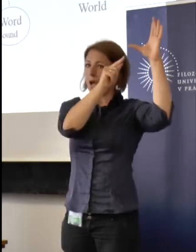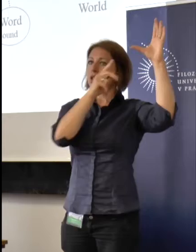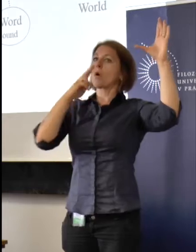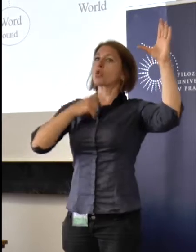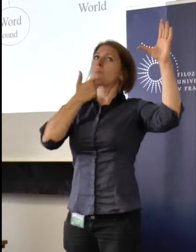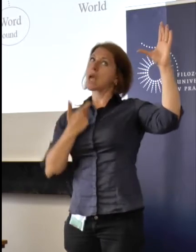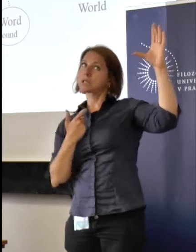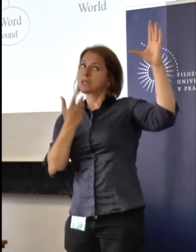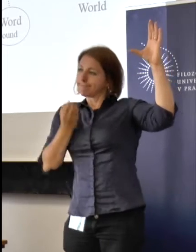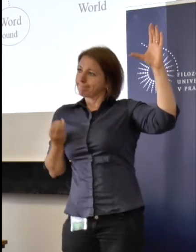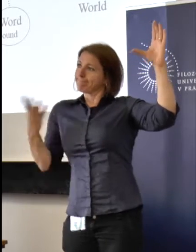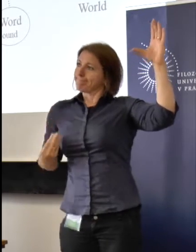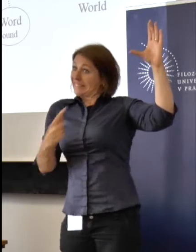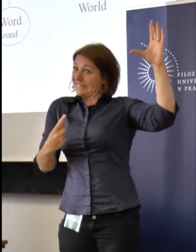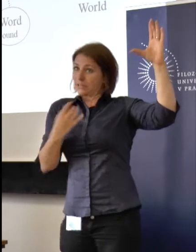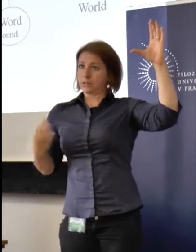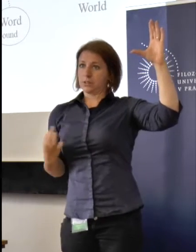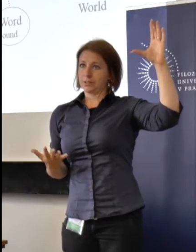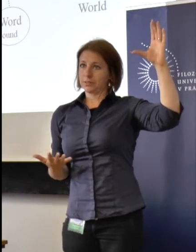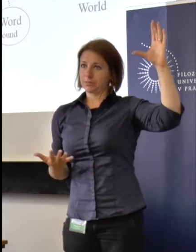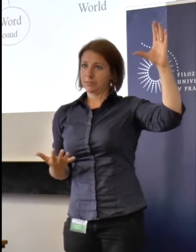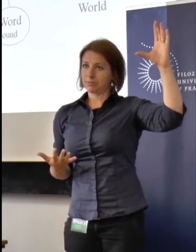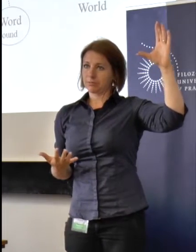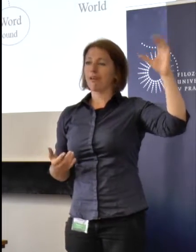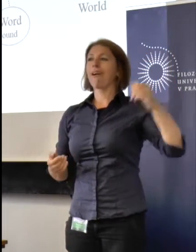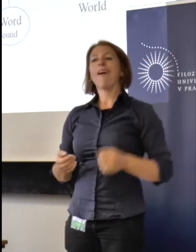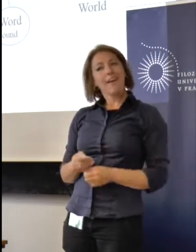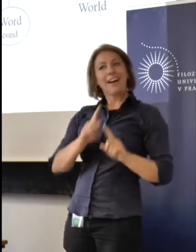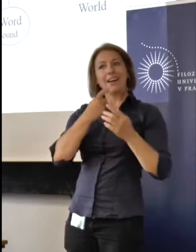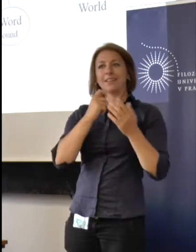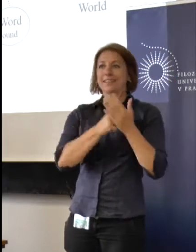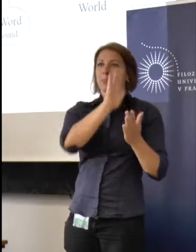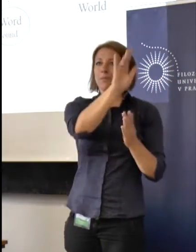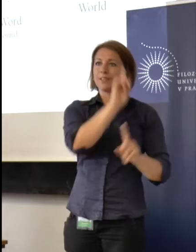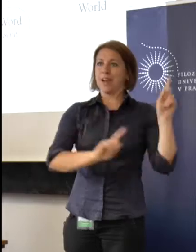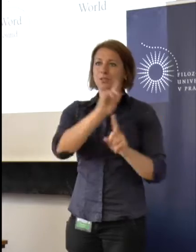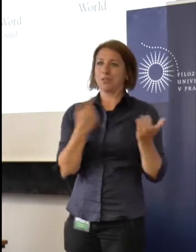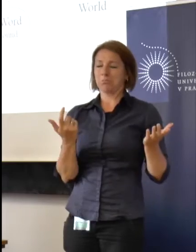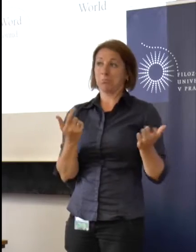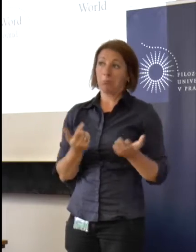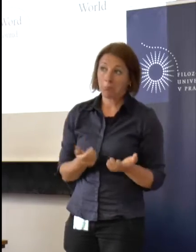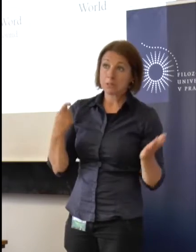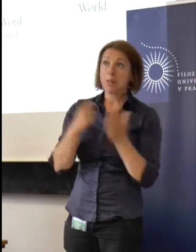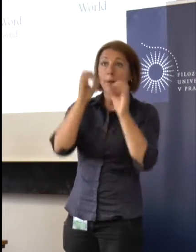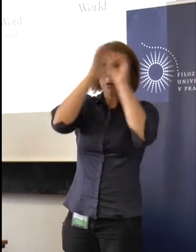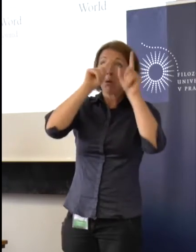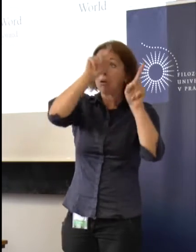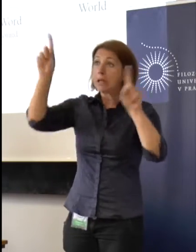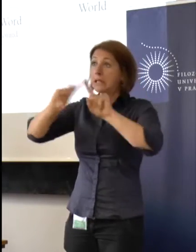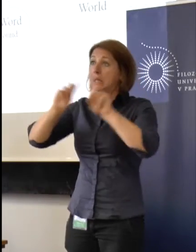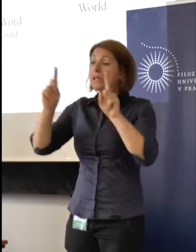So this is what language difference is. Sign, sign, sign, different sounds. And this is what Aristotle has written in